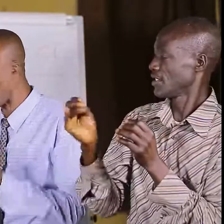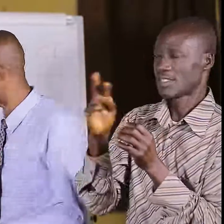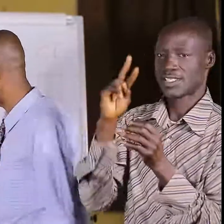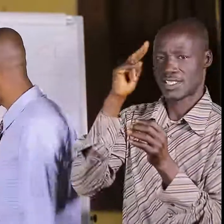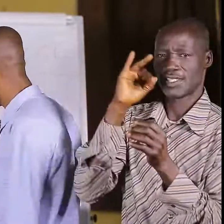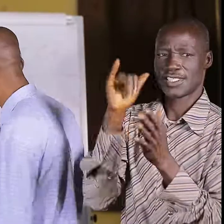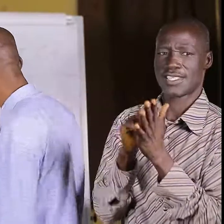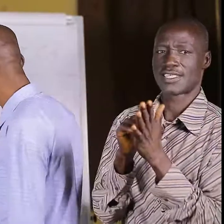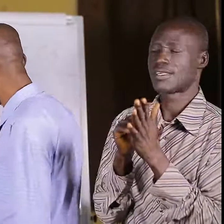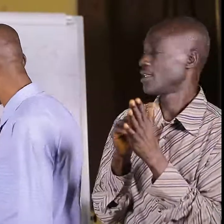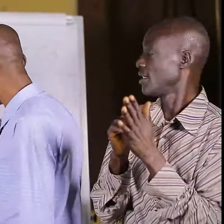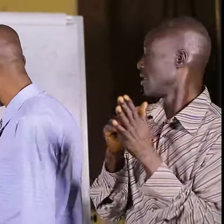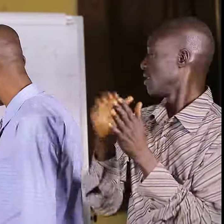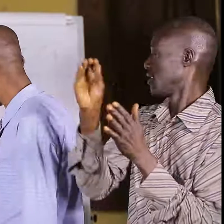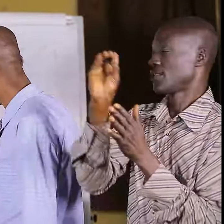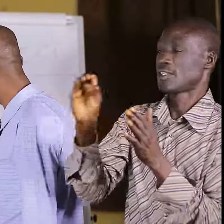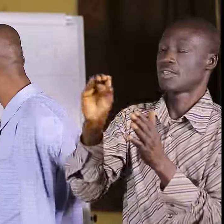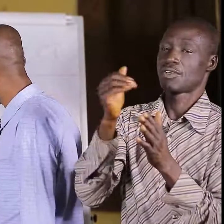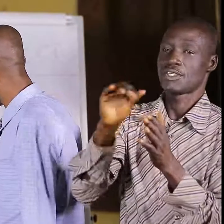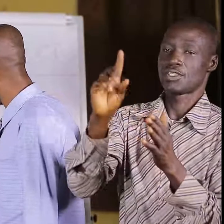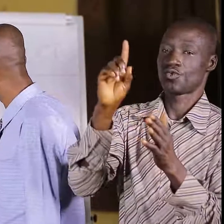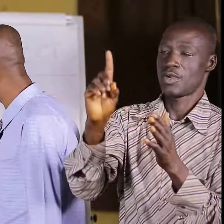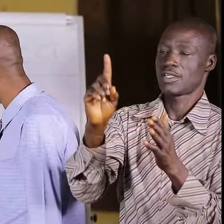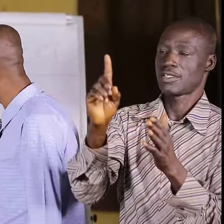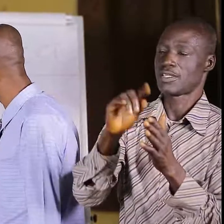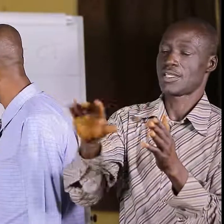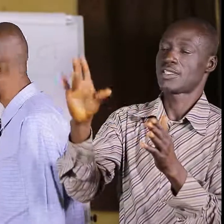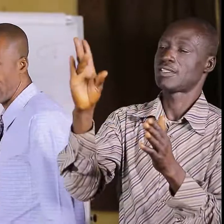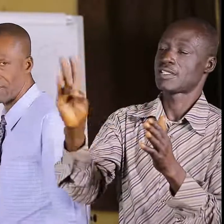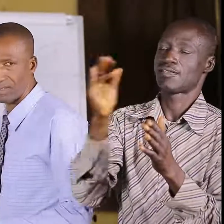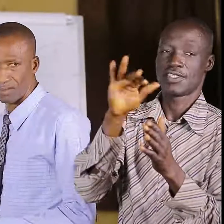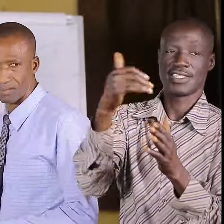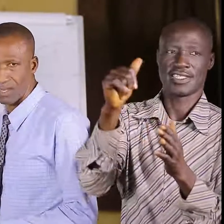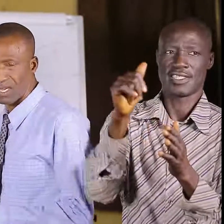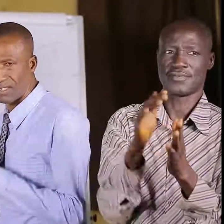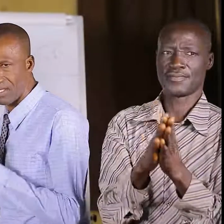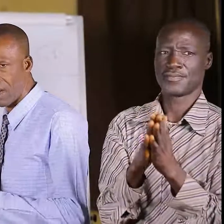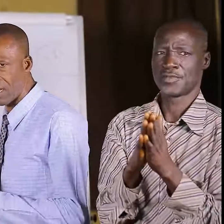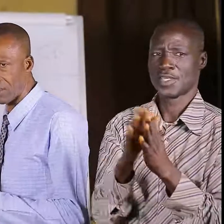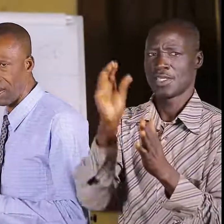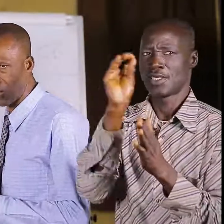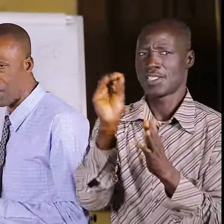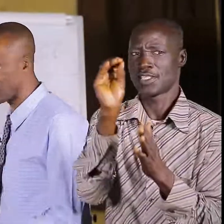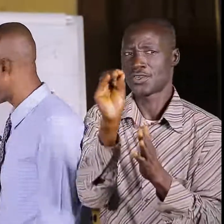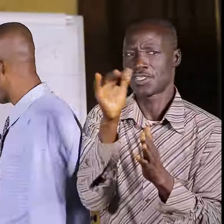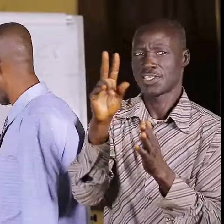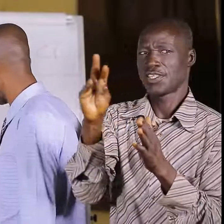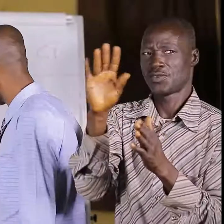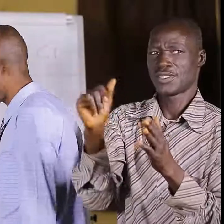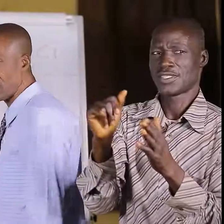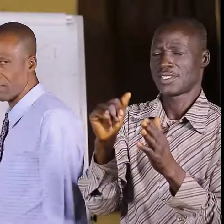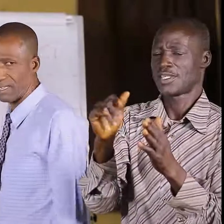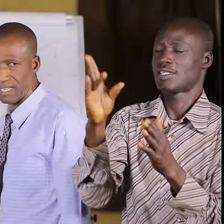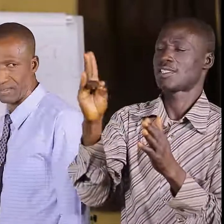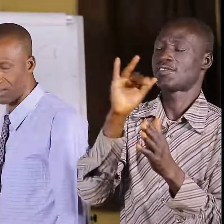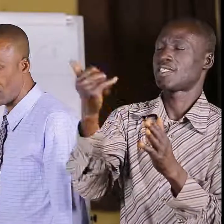is because 0 is my unit and 7 is my tens. 0 is my unit and